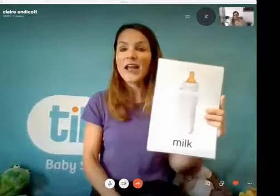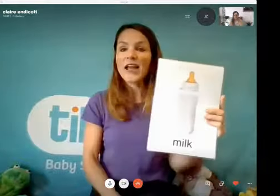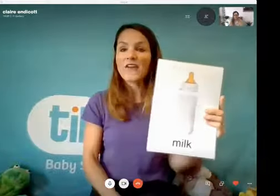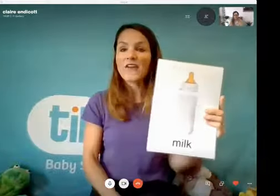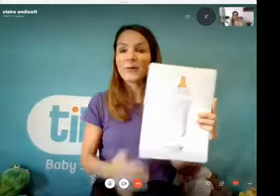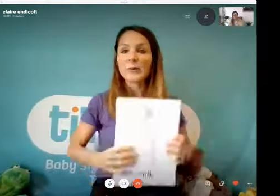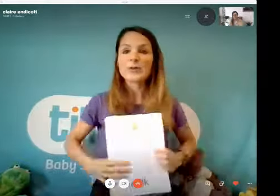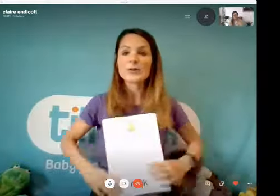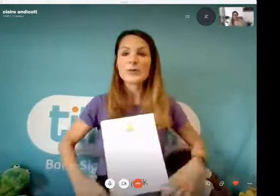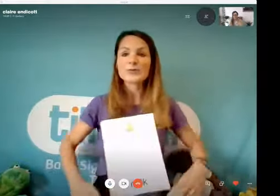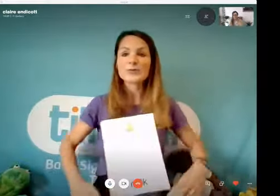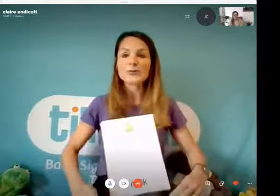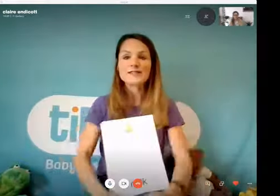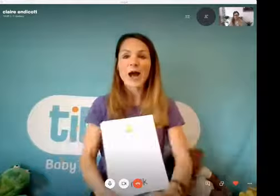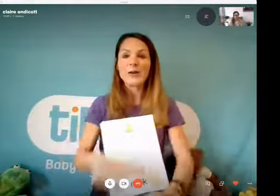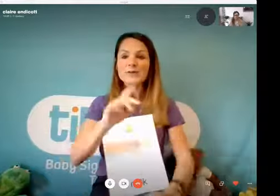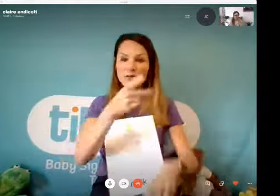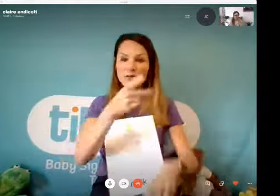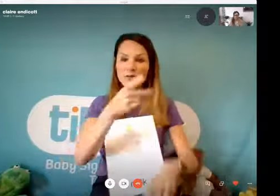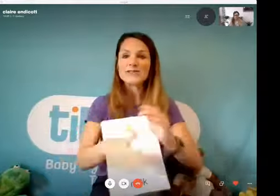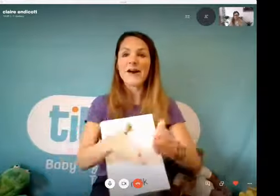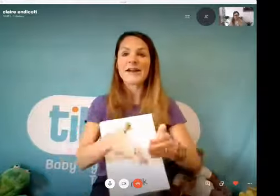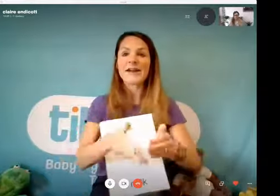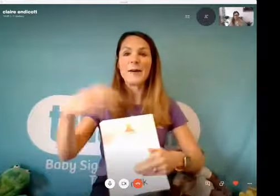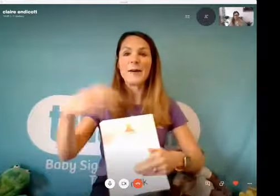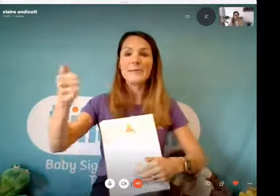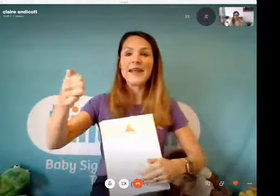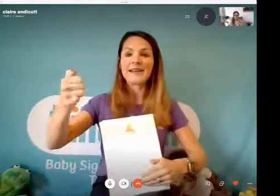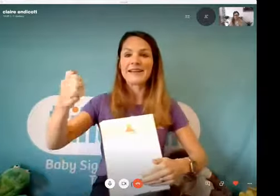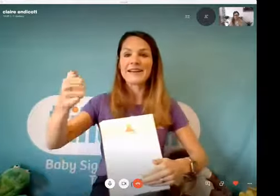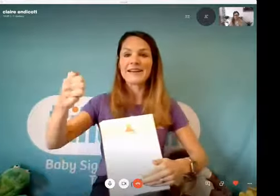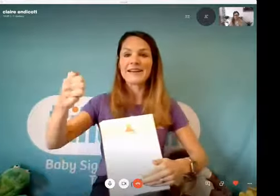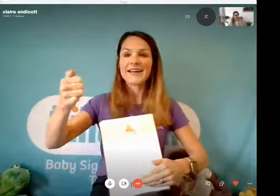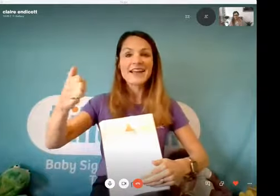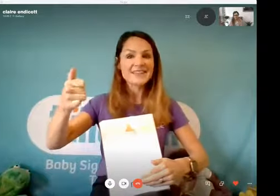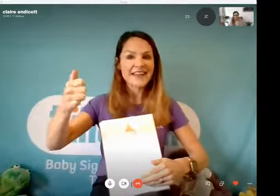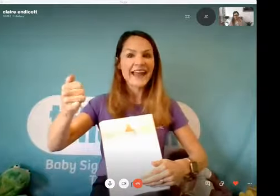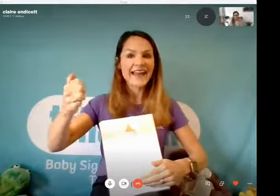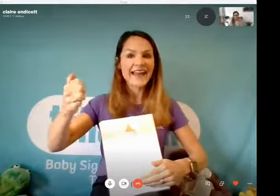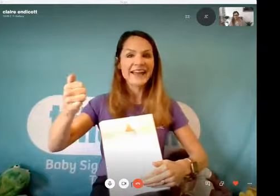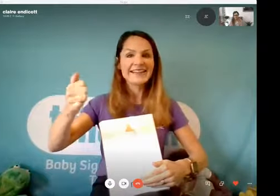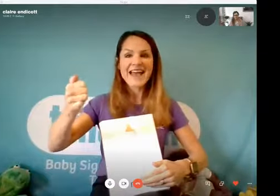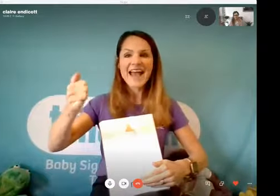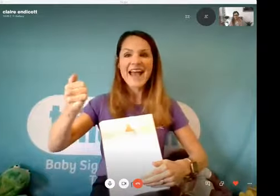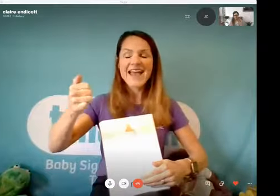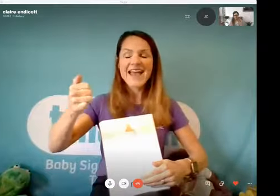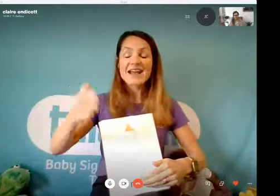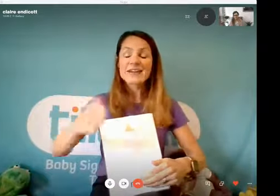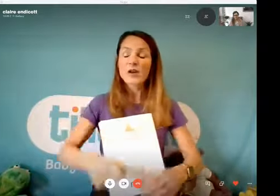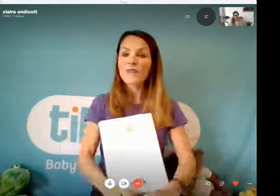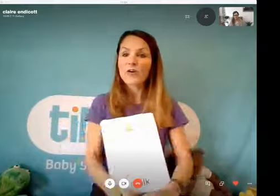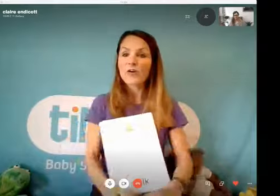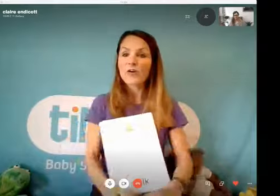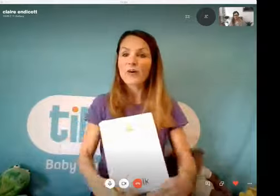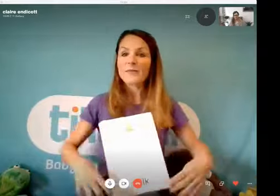want you to all do this at home. So you sign milk. Are you saying it? Yeah. So before your baby's due a